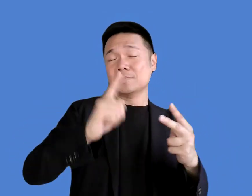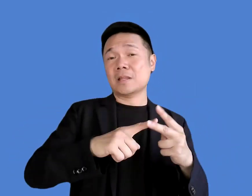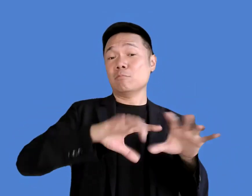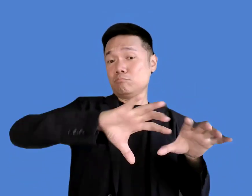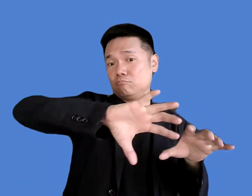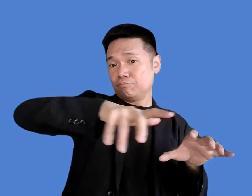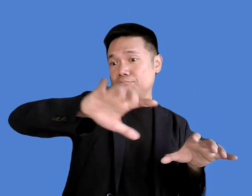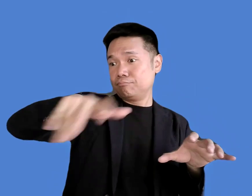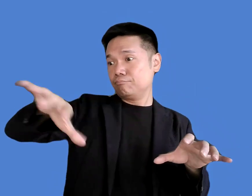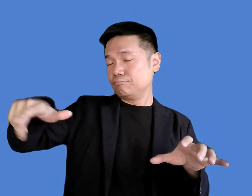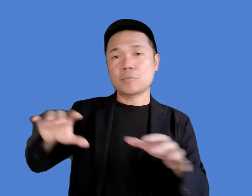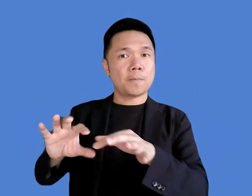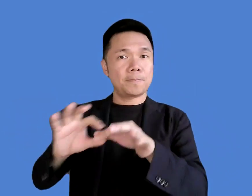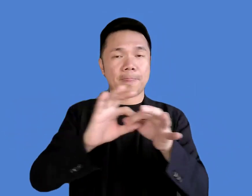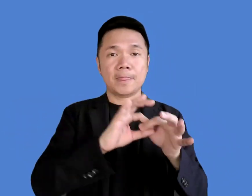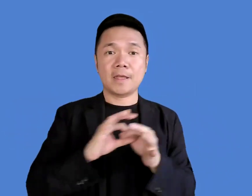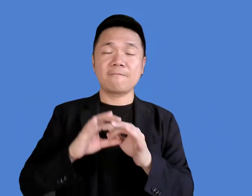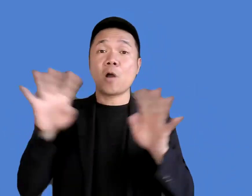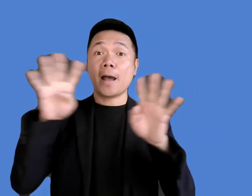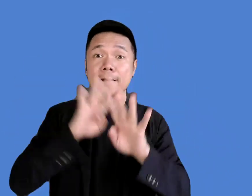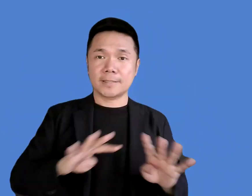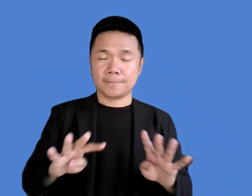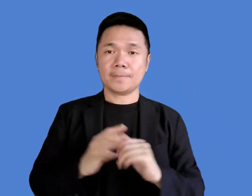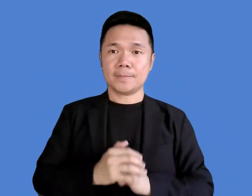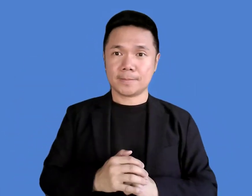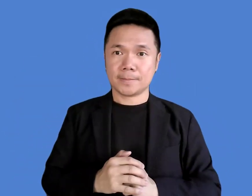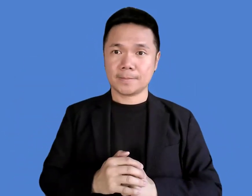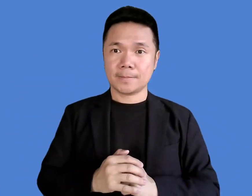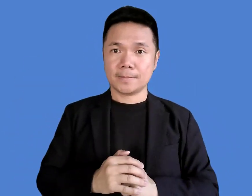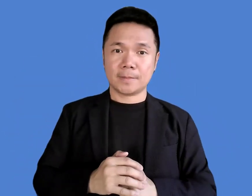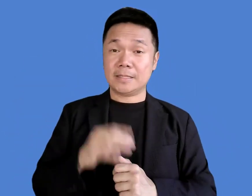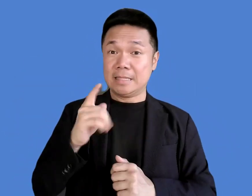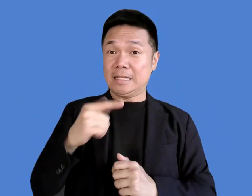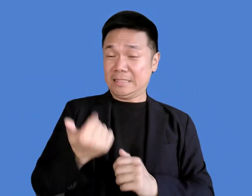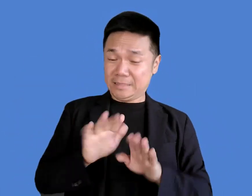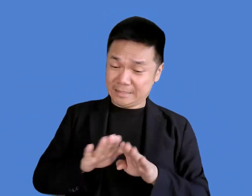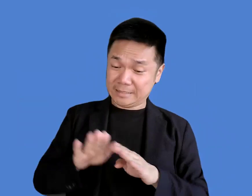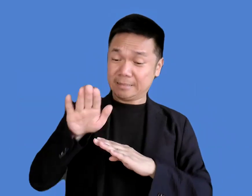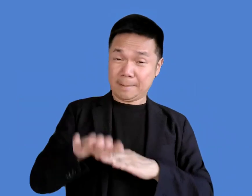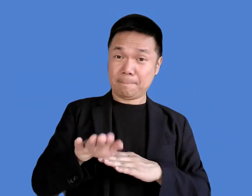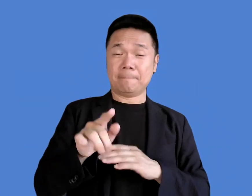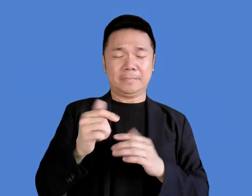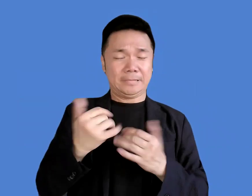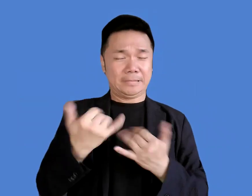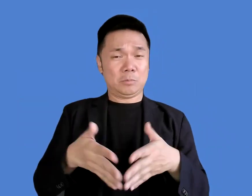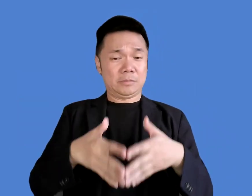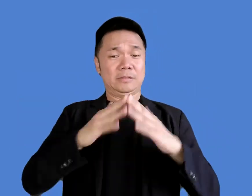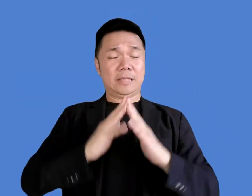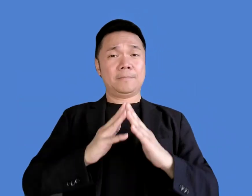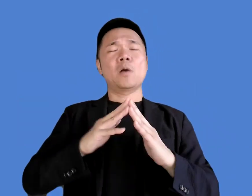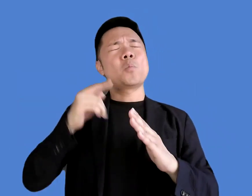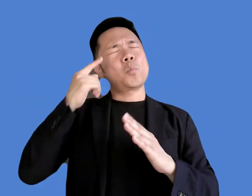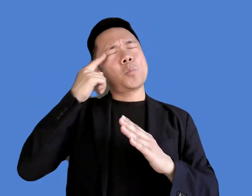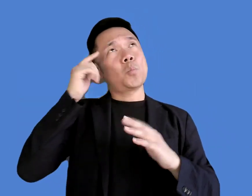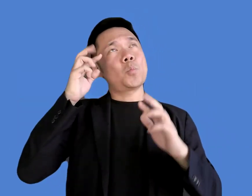lab that focuses across ASEAN countries. Again, this is the start of the vision of what we want to be something much